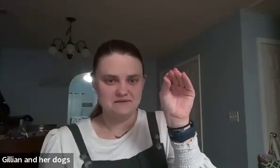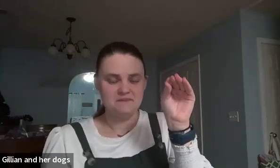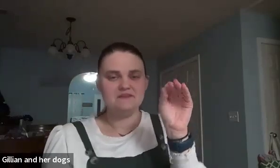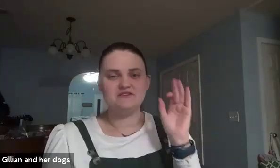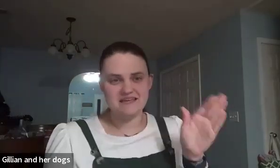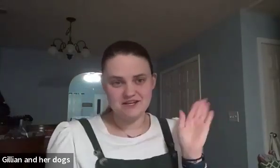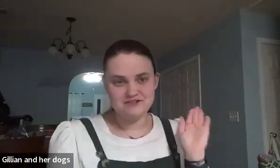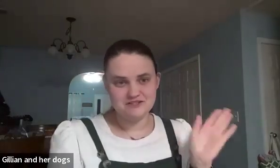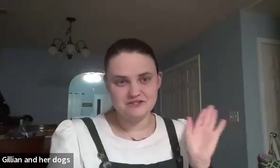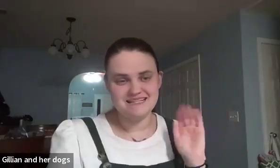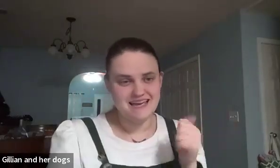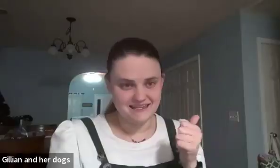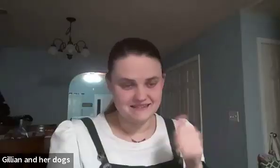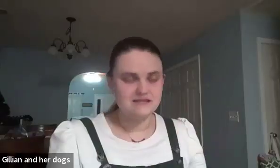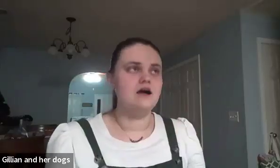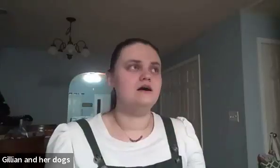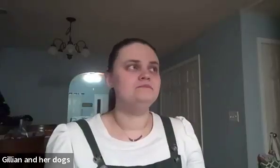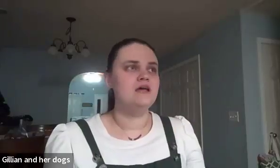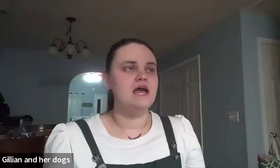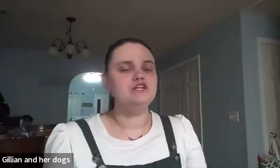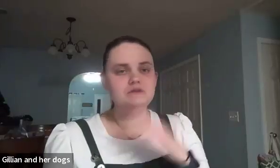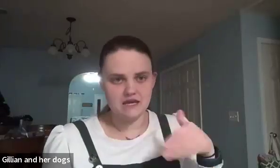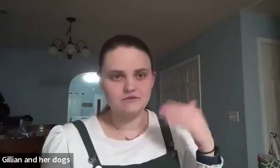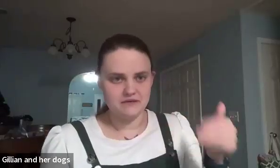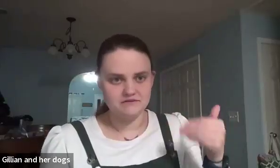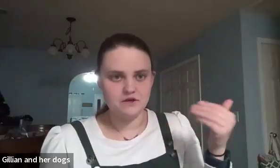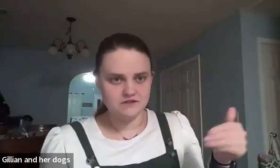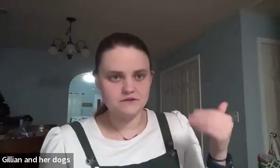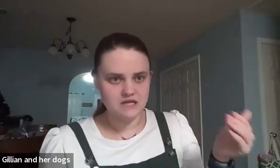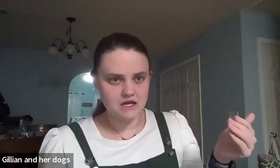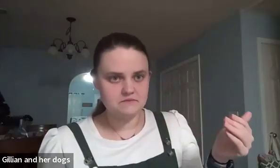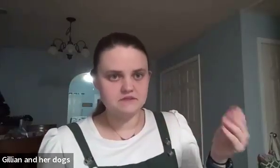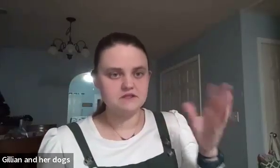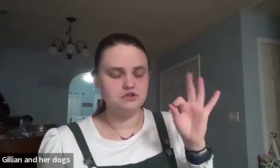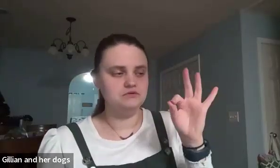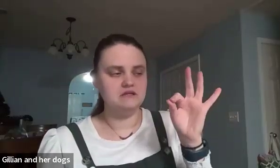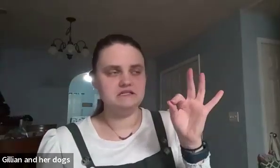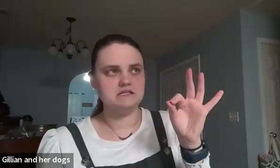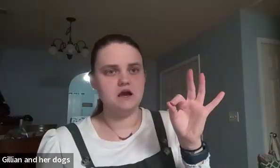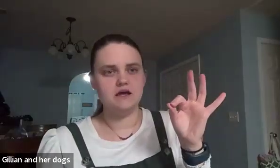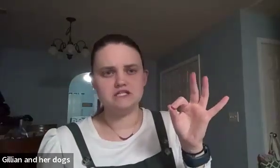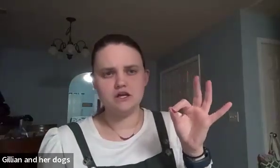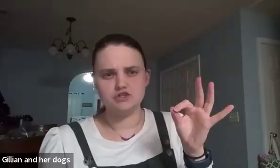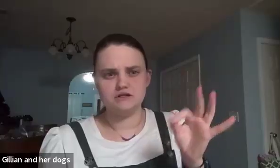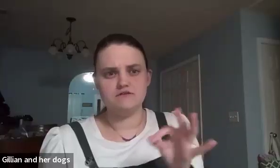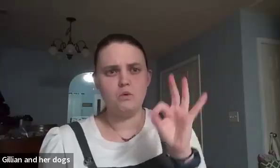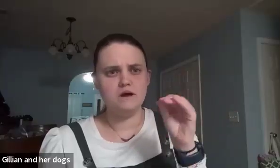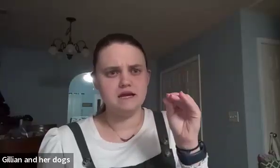Okay? So that's how you do your tens. And you can repeat those a few times. It's not a strict of one